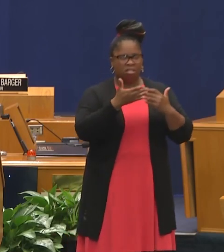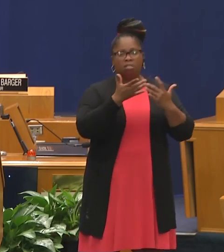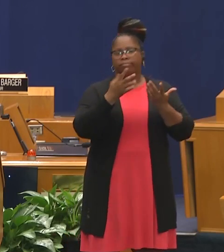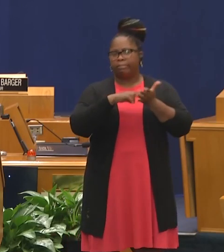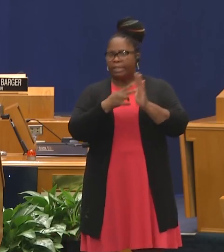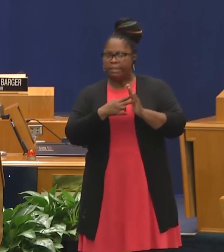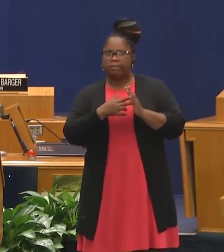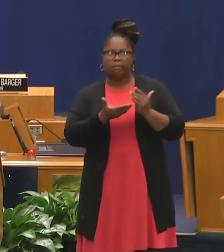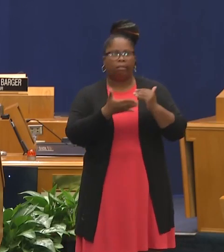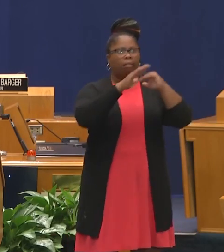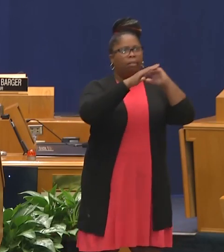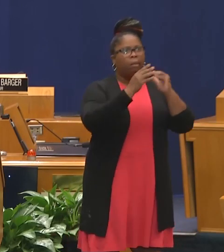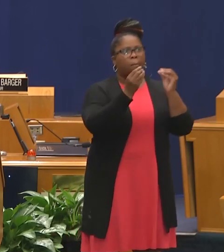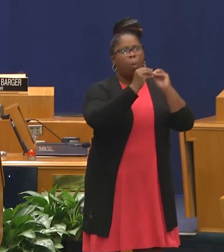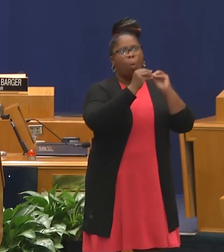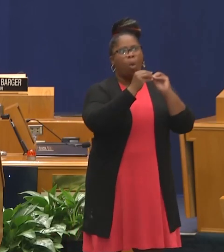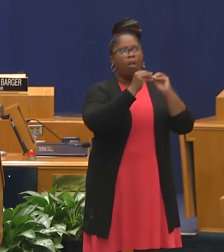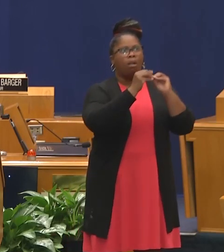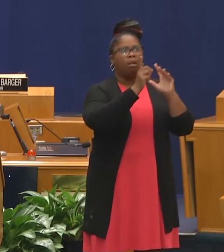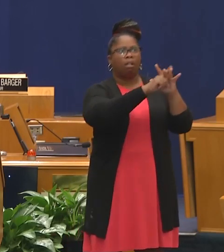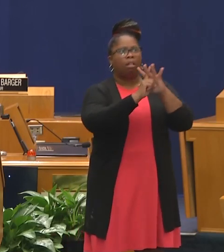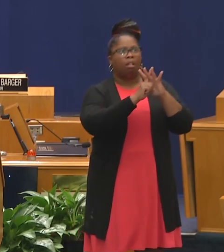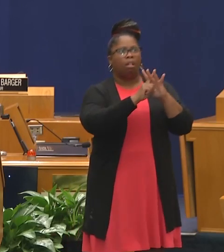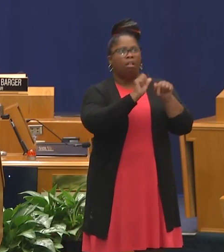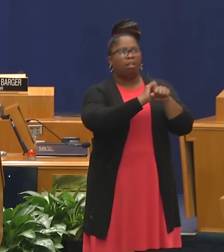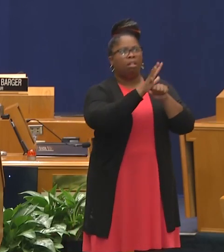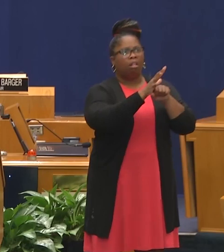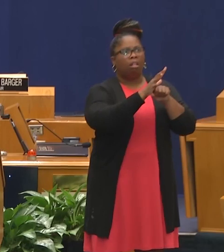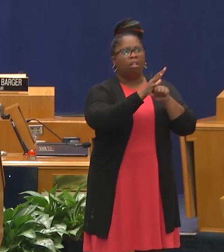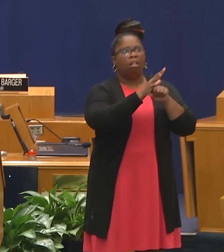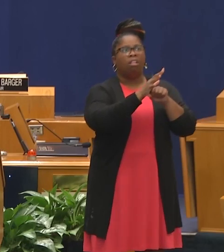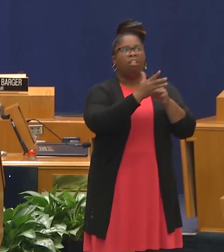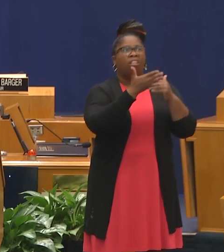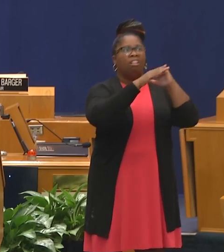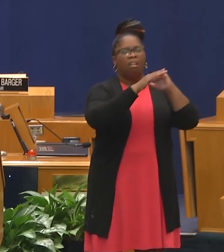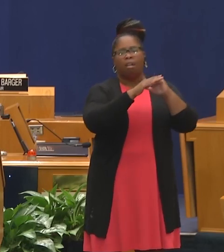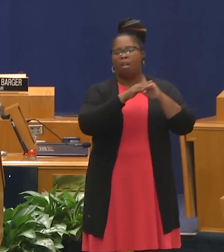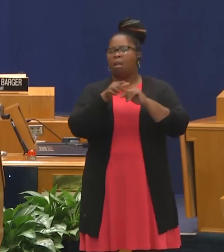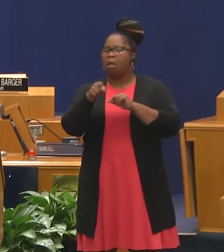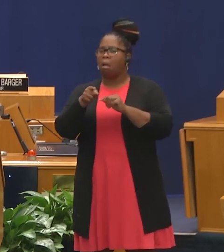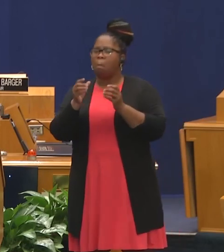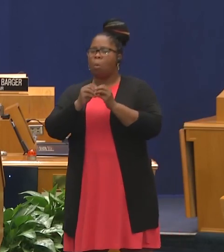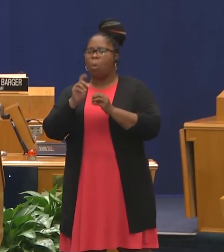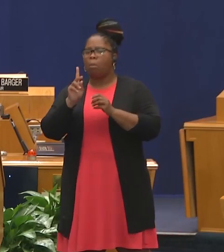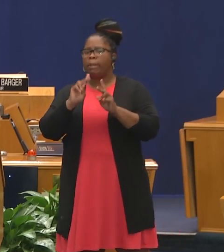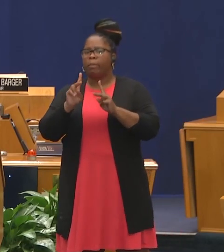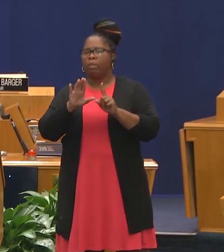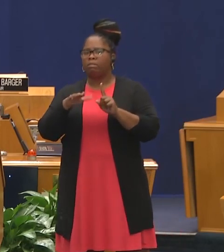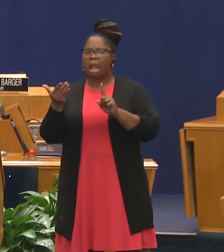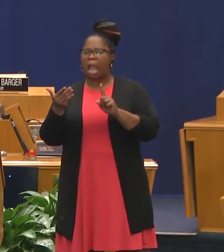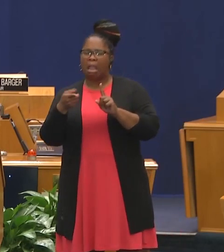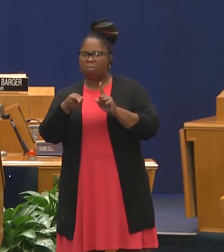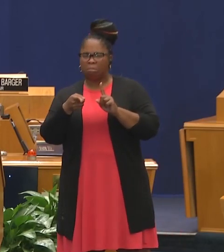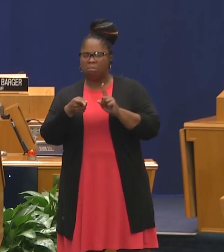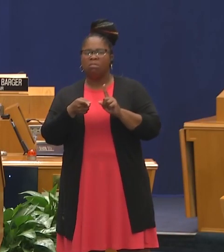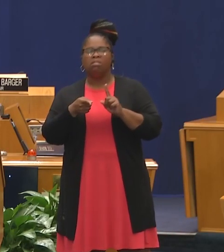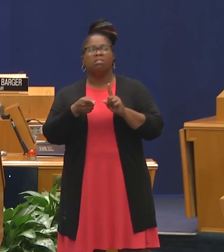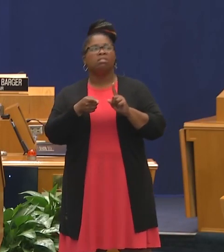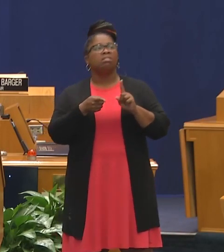more cases, you don't necessarily have the same proportion of people that might die that day as you've seen an increase in cases,